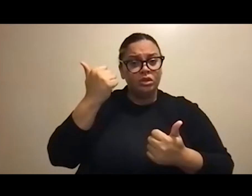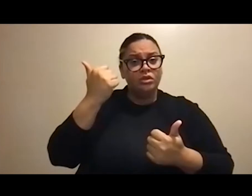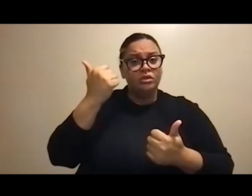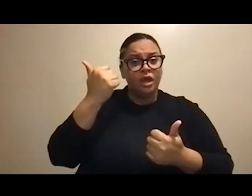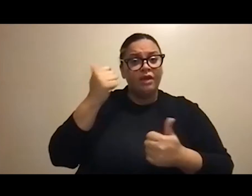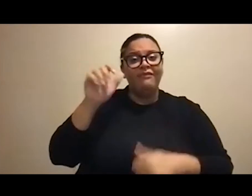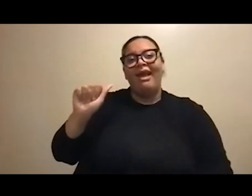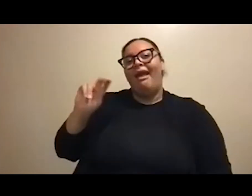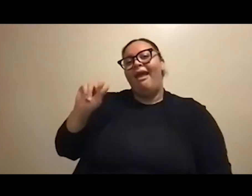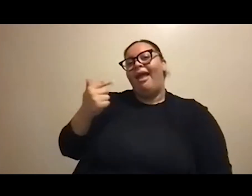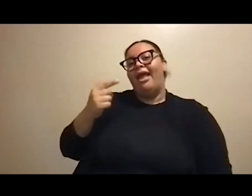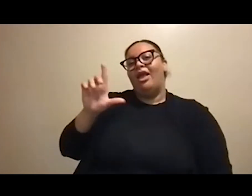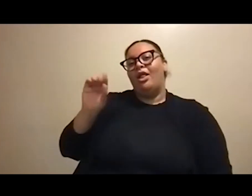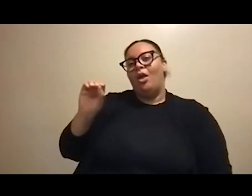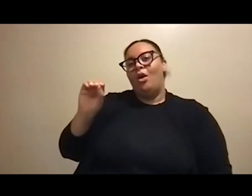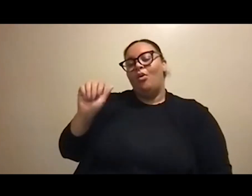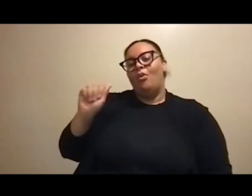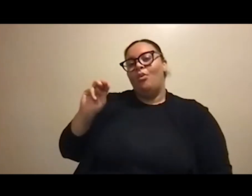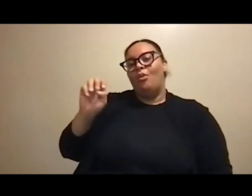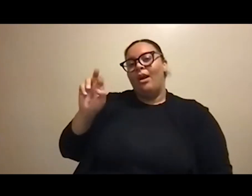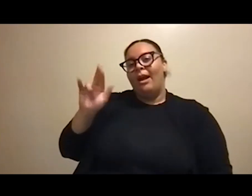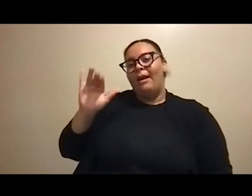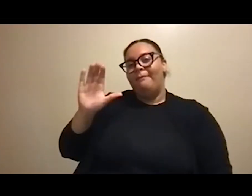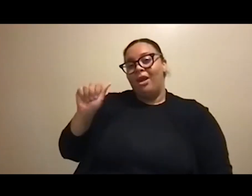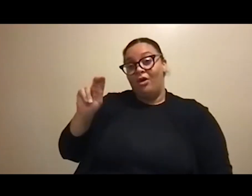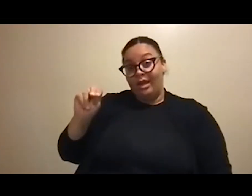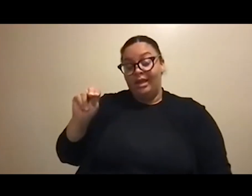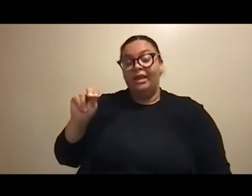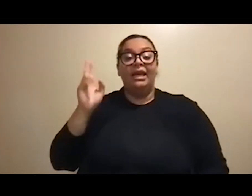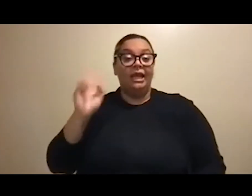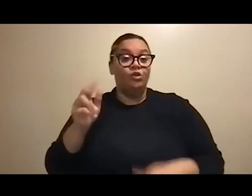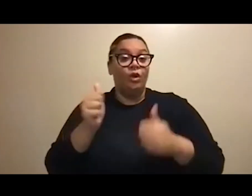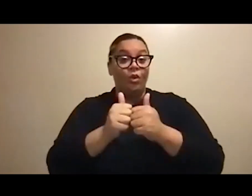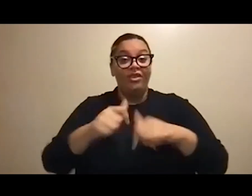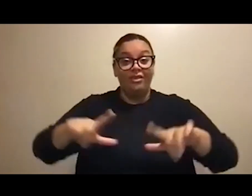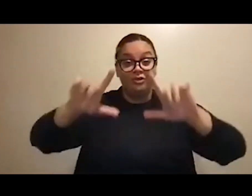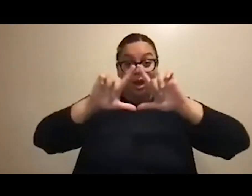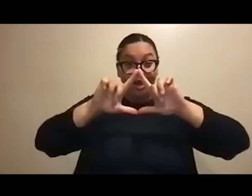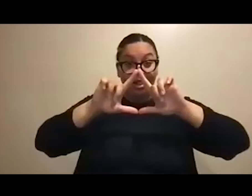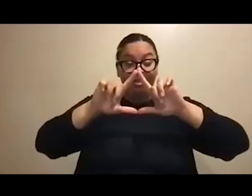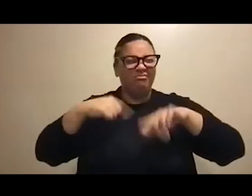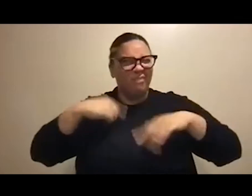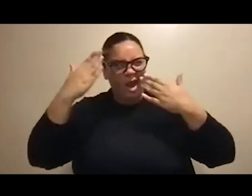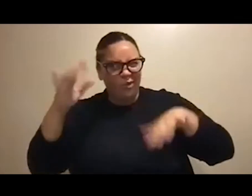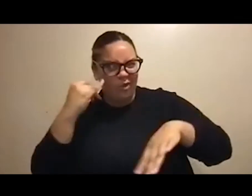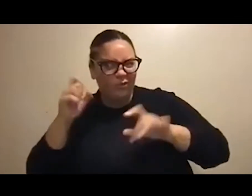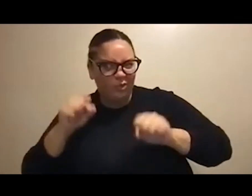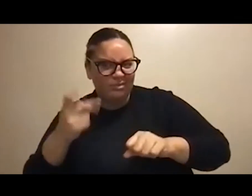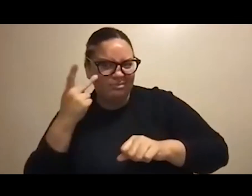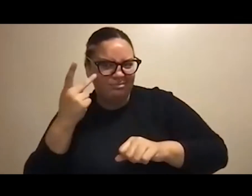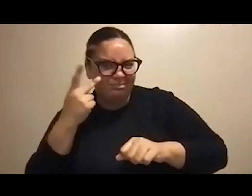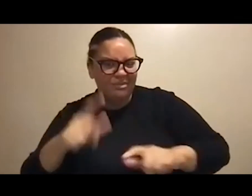Anglo-American Constitution history with a triangle. I don't know if you can see that very well. Hold this up to me. Here's the